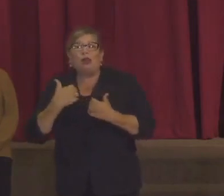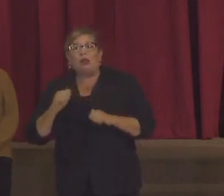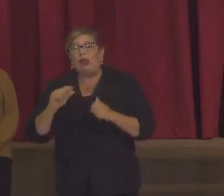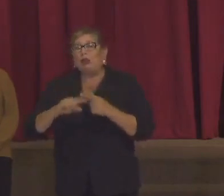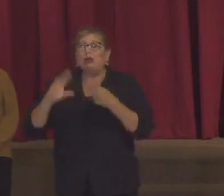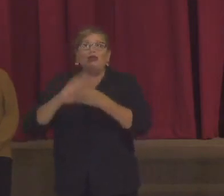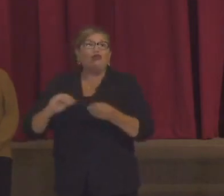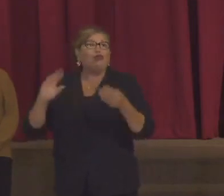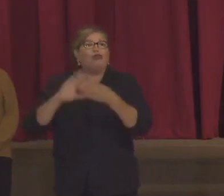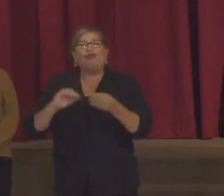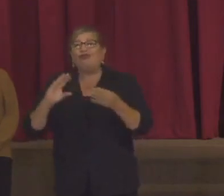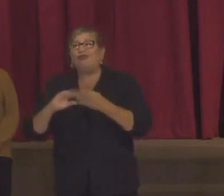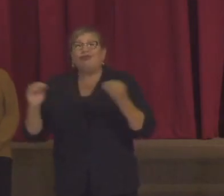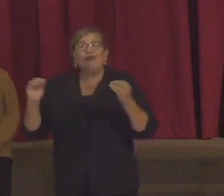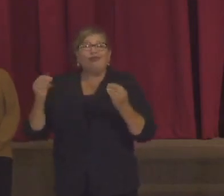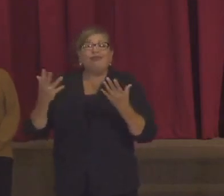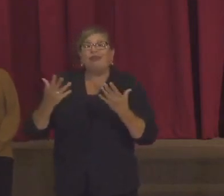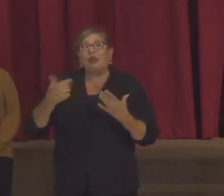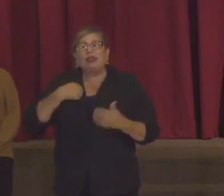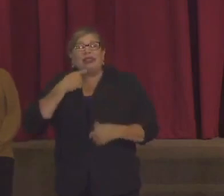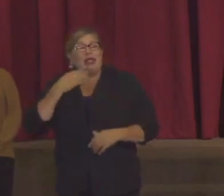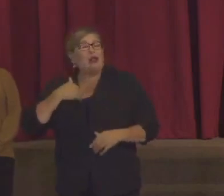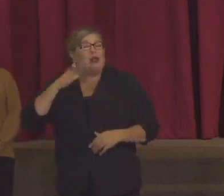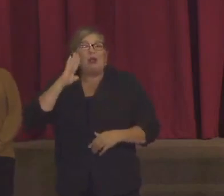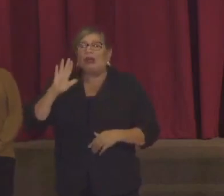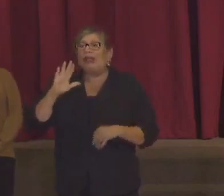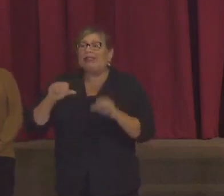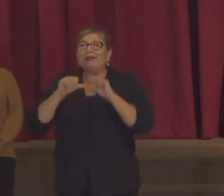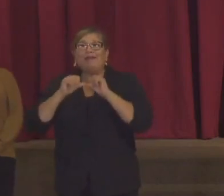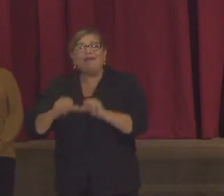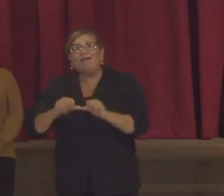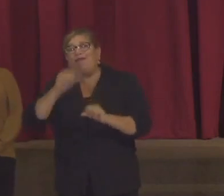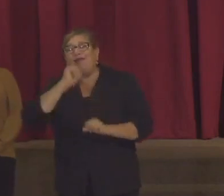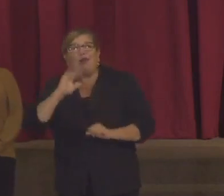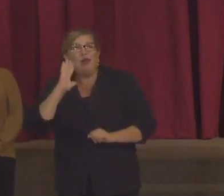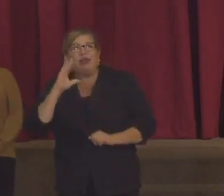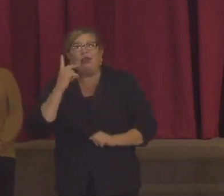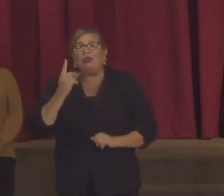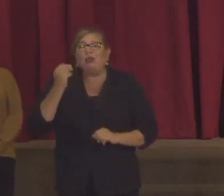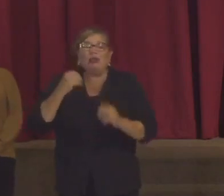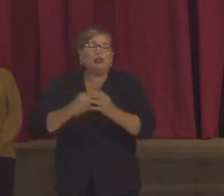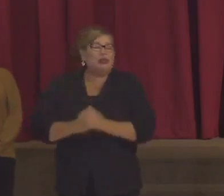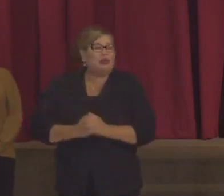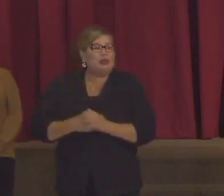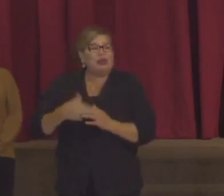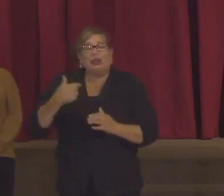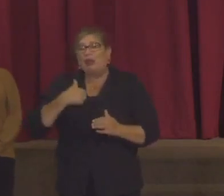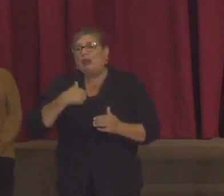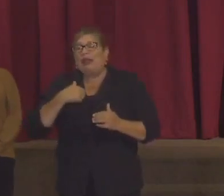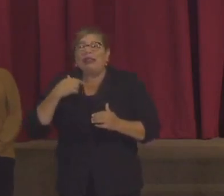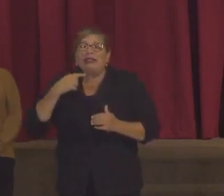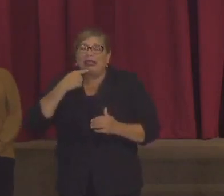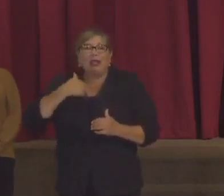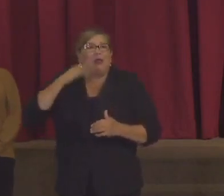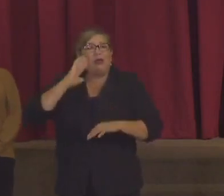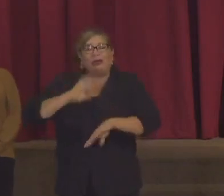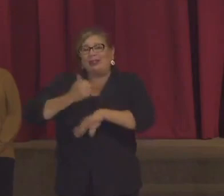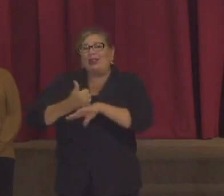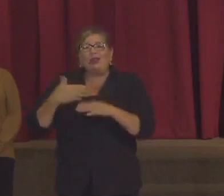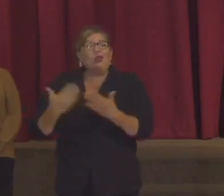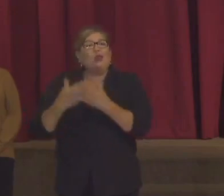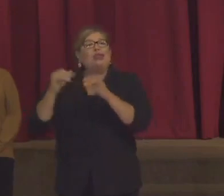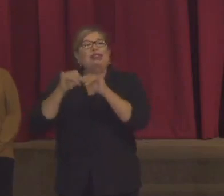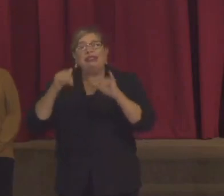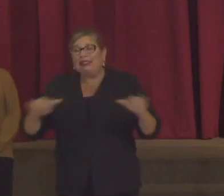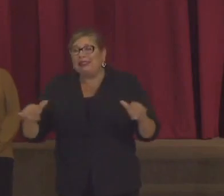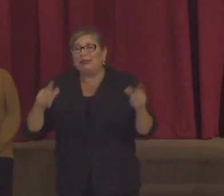rhetoric. We feign resolve. We make a point to assert a new paradigm. And yet